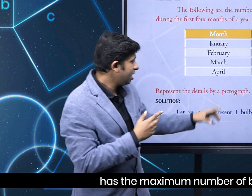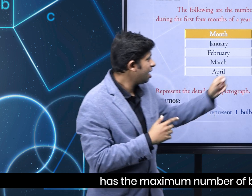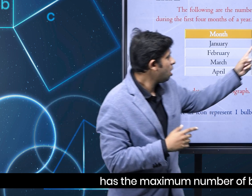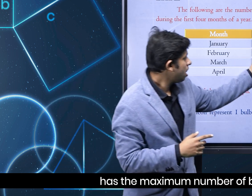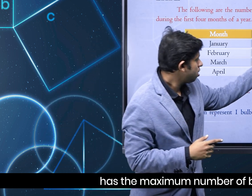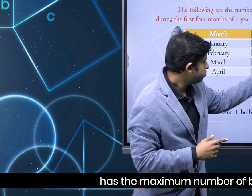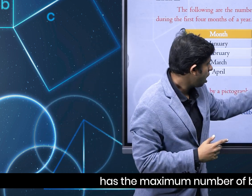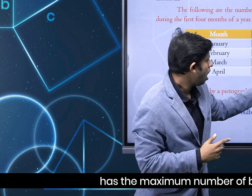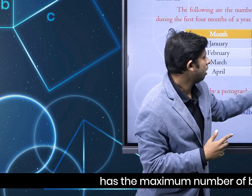8.